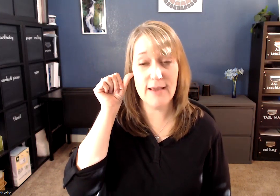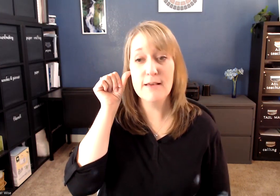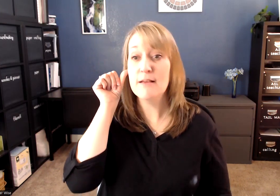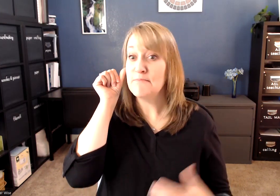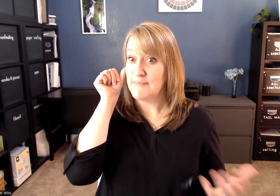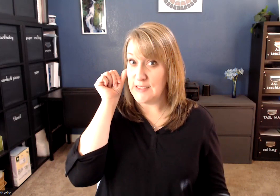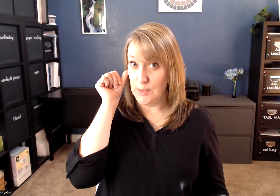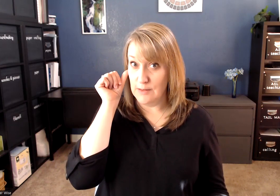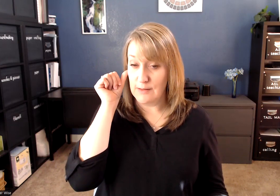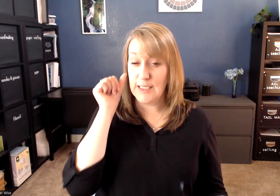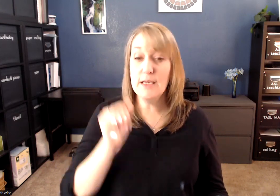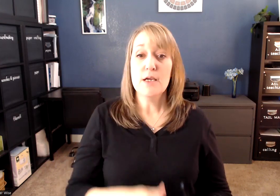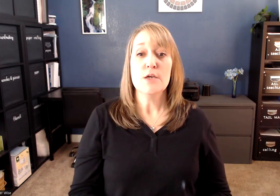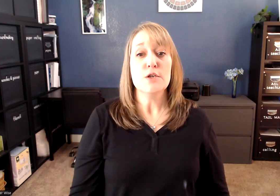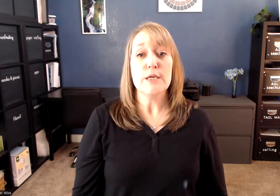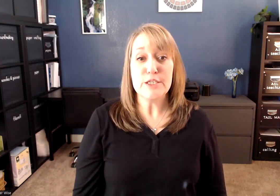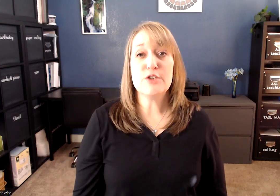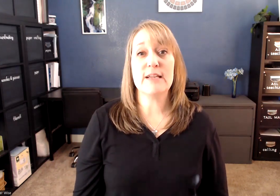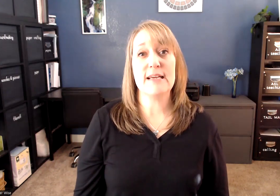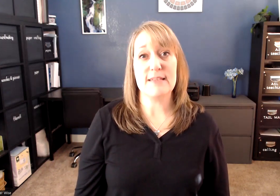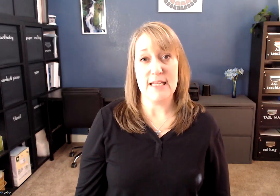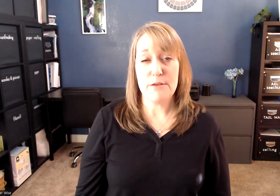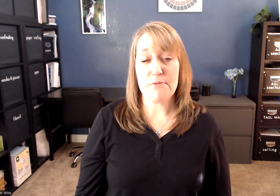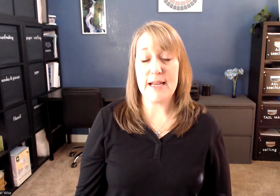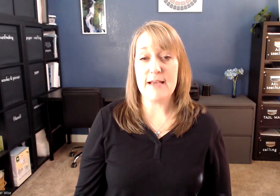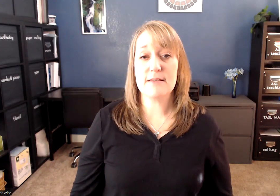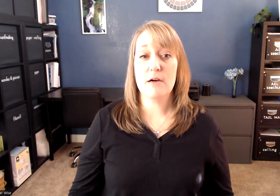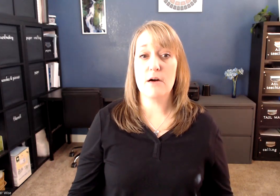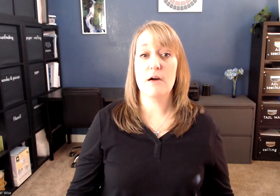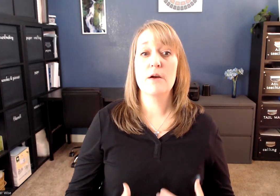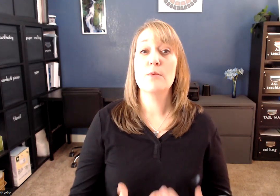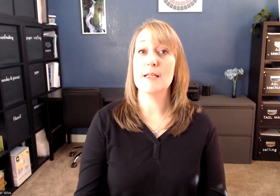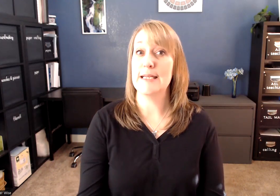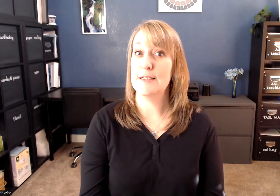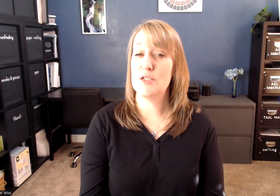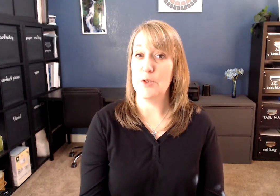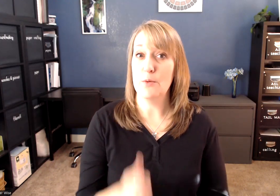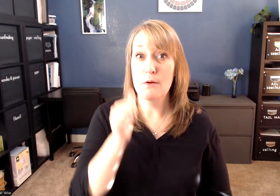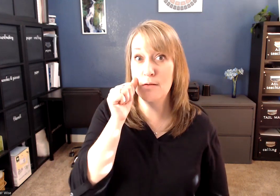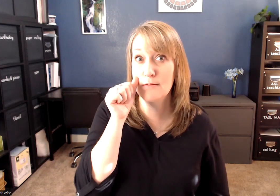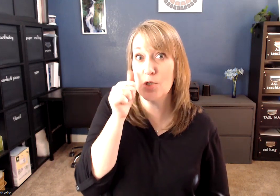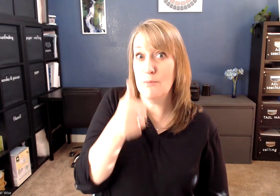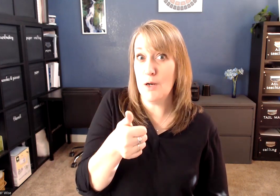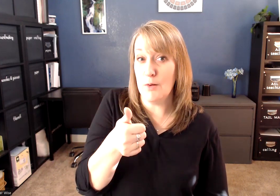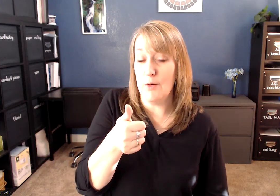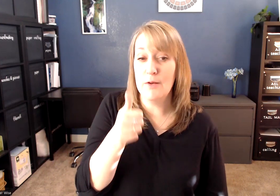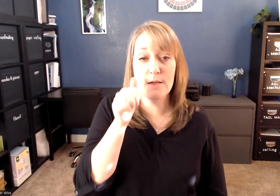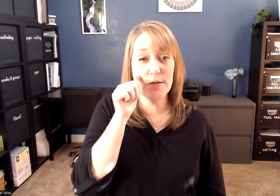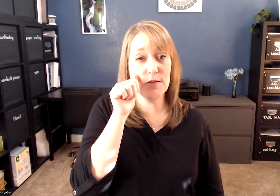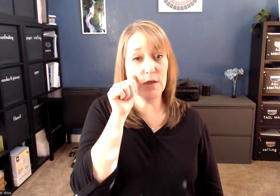yesterday. Similarly, in 2 days and in 3 days are related to tomorrow.